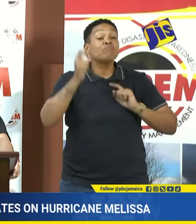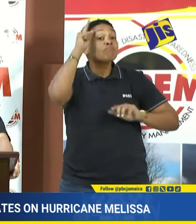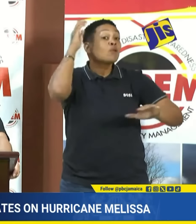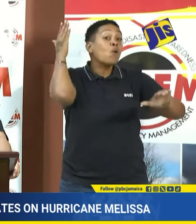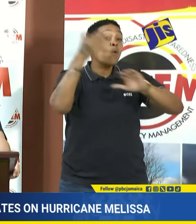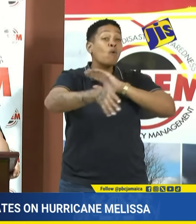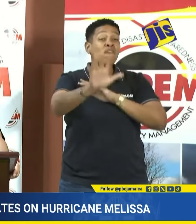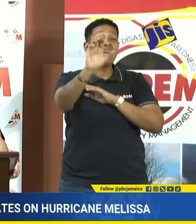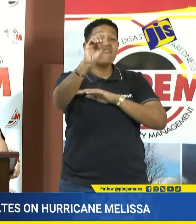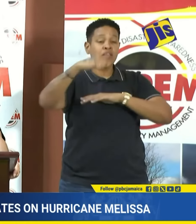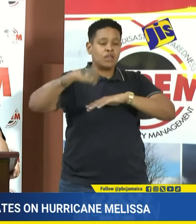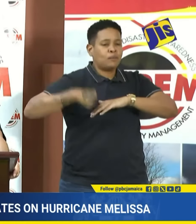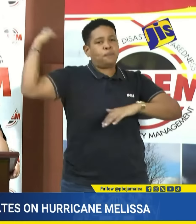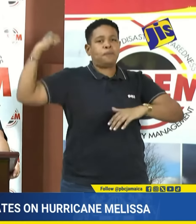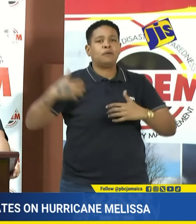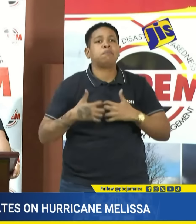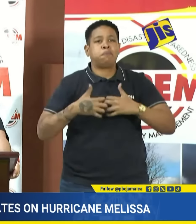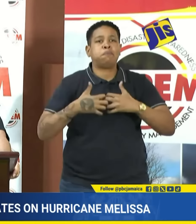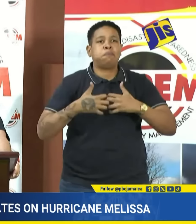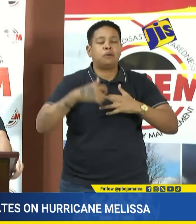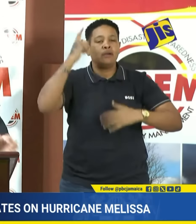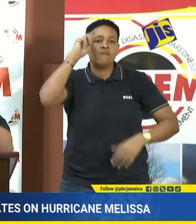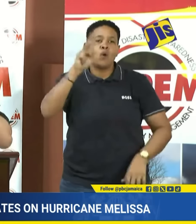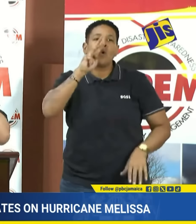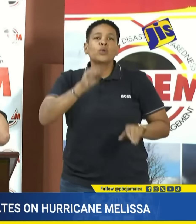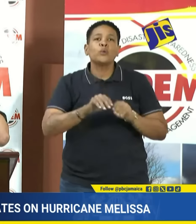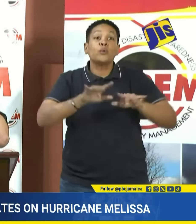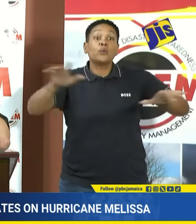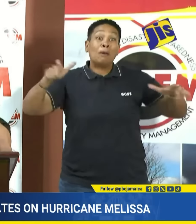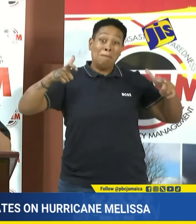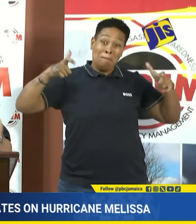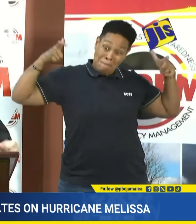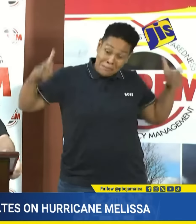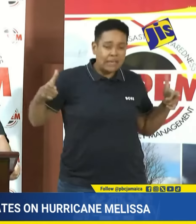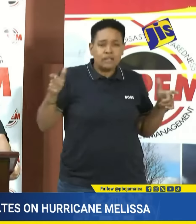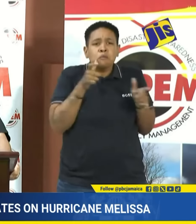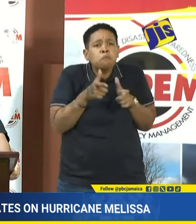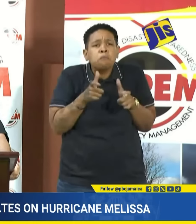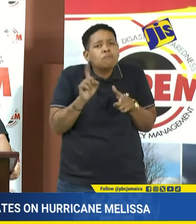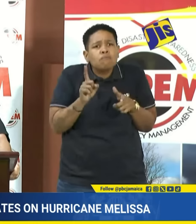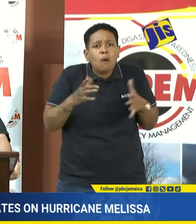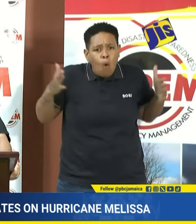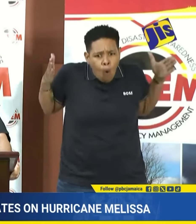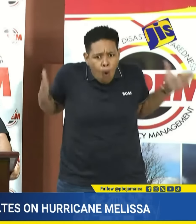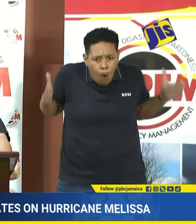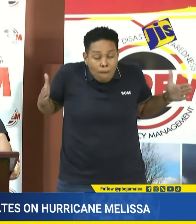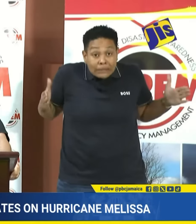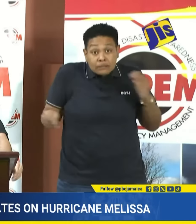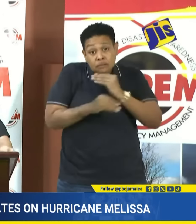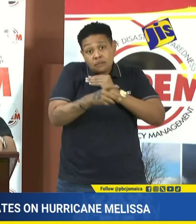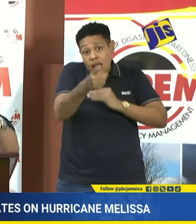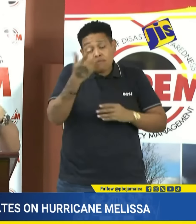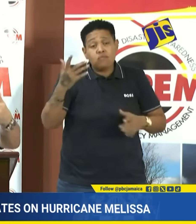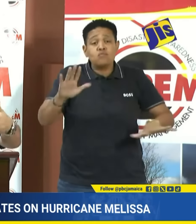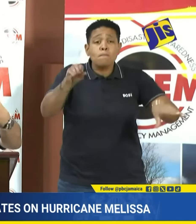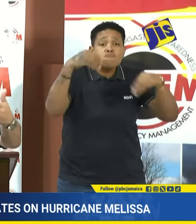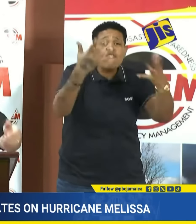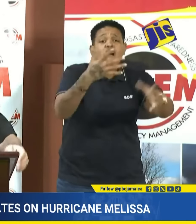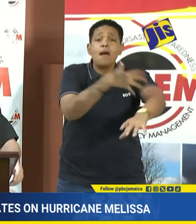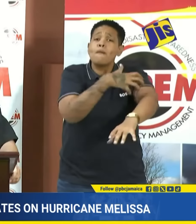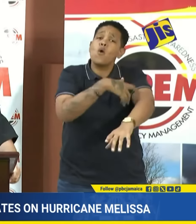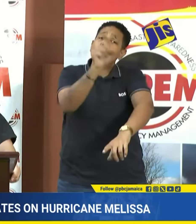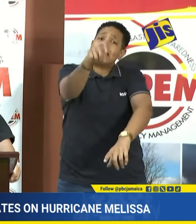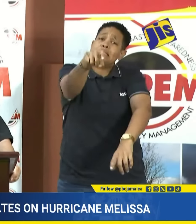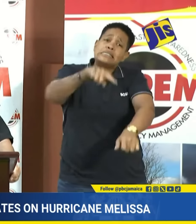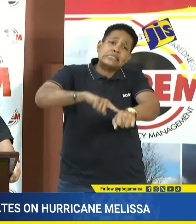50 generators, which are major generators that create the triple phase, or rather triple phase generators that provide the power that